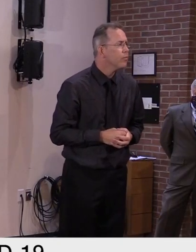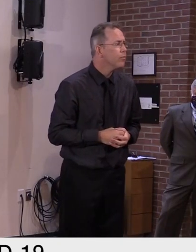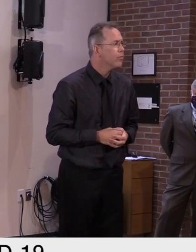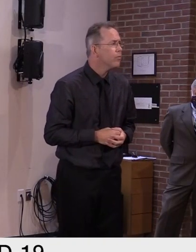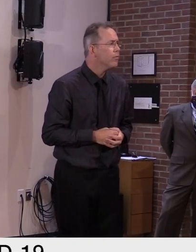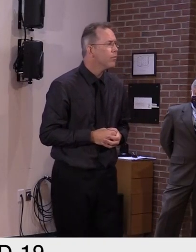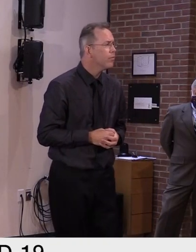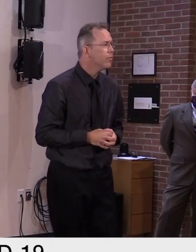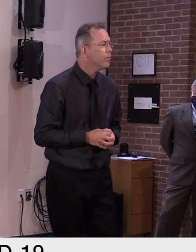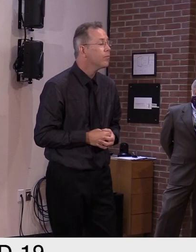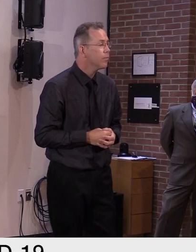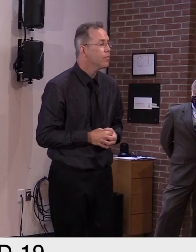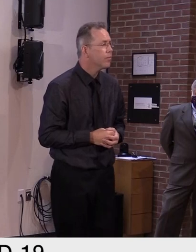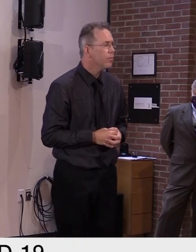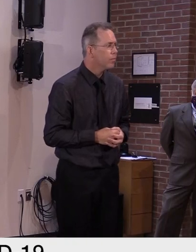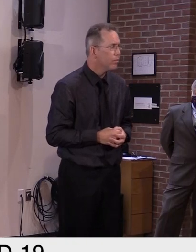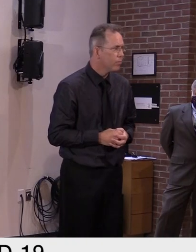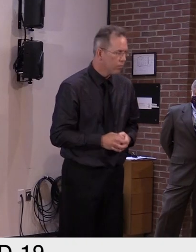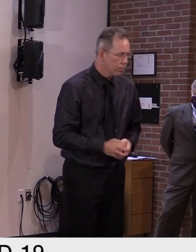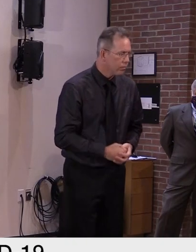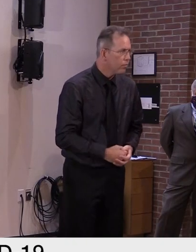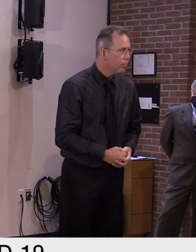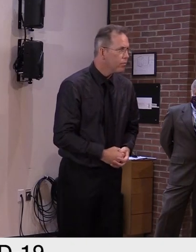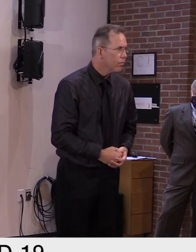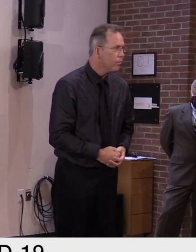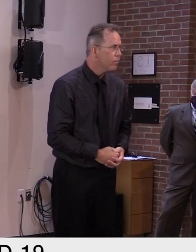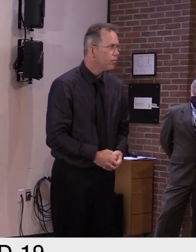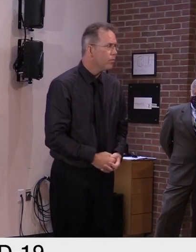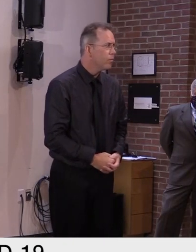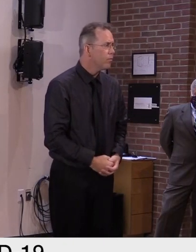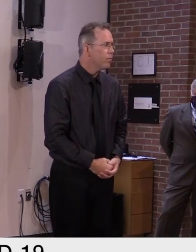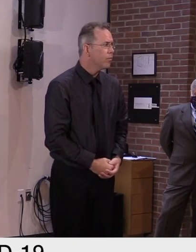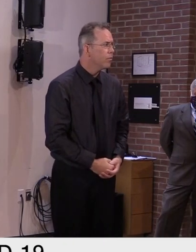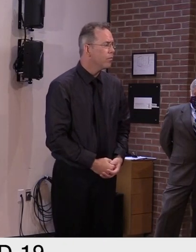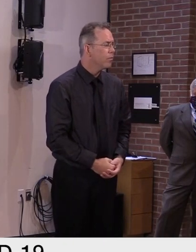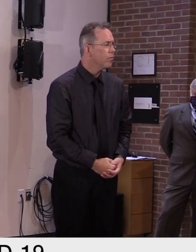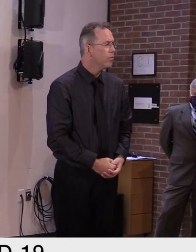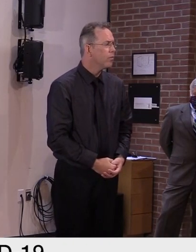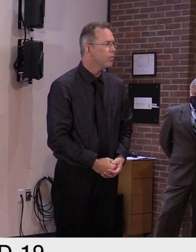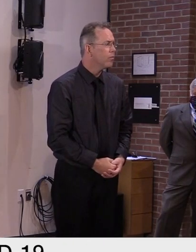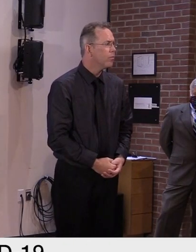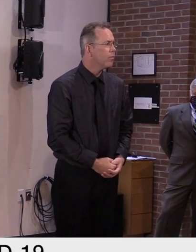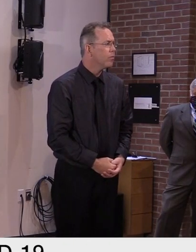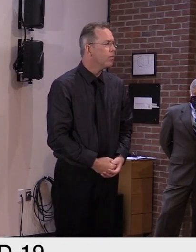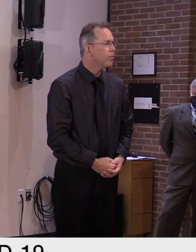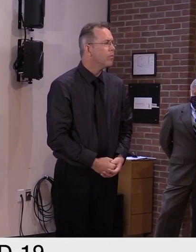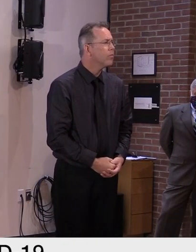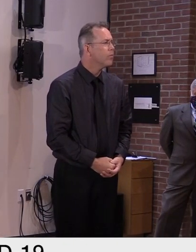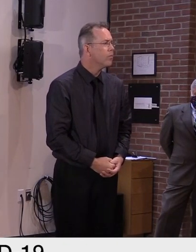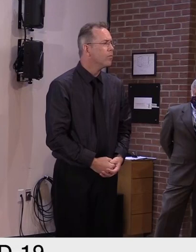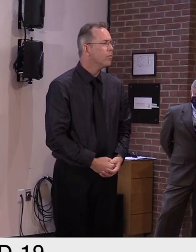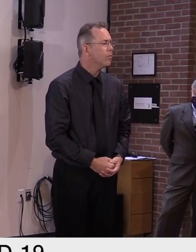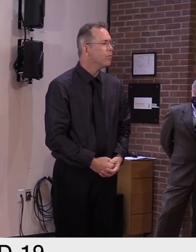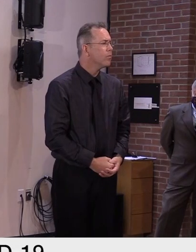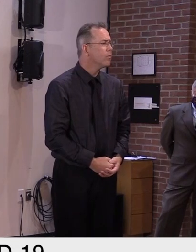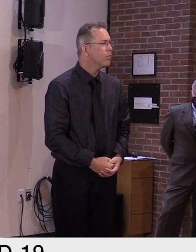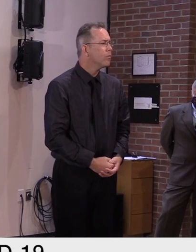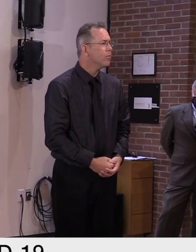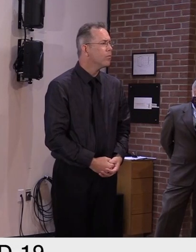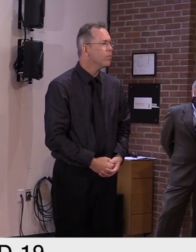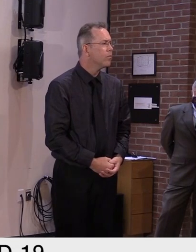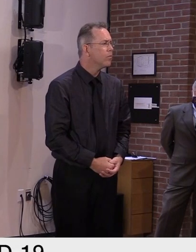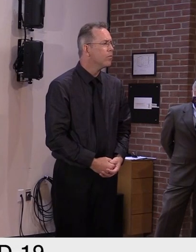changed their methodology for computing positivity rates, and apparently some of those rates are dropping.